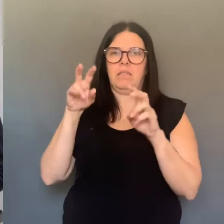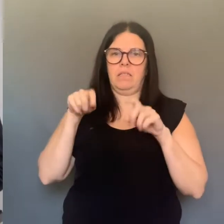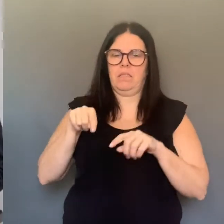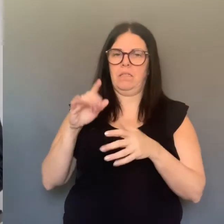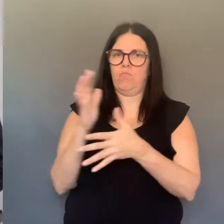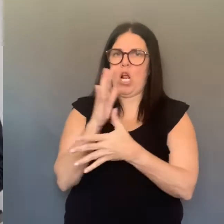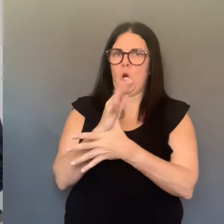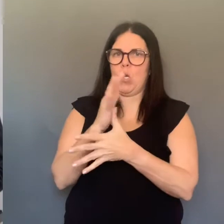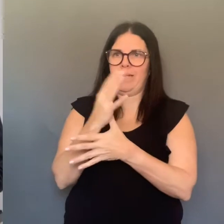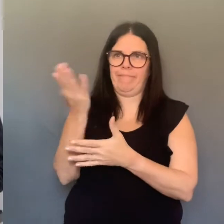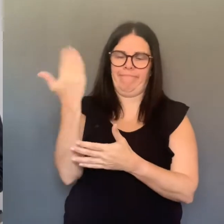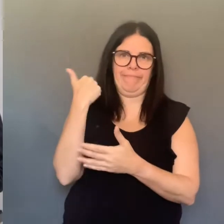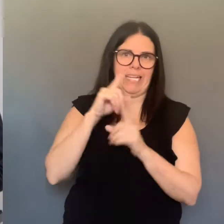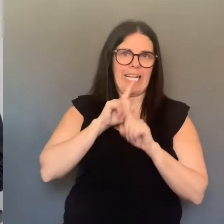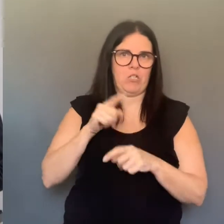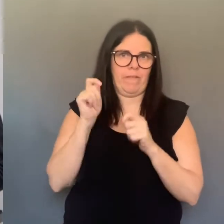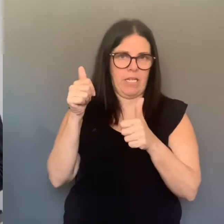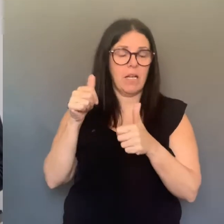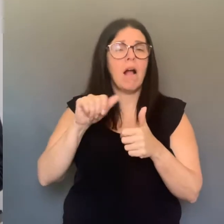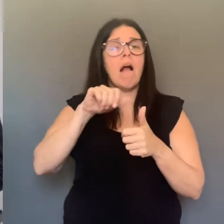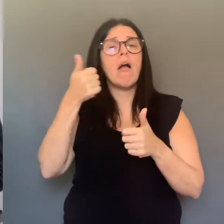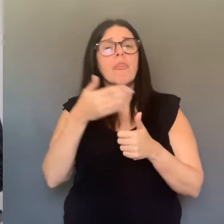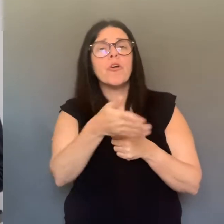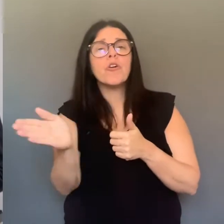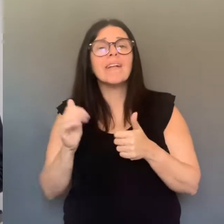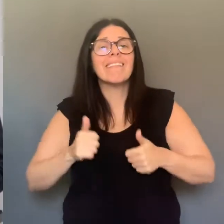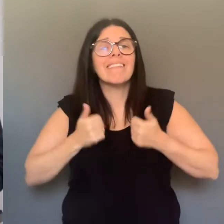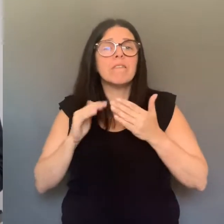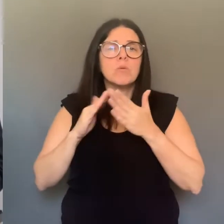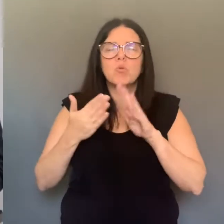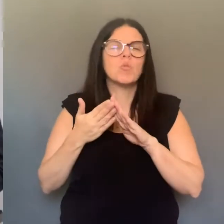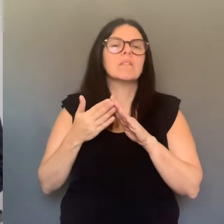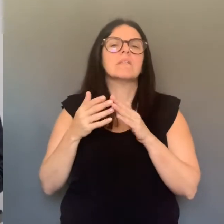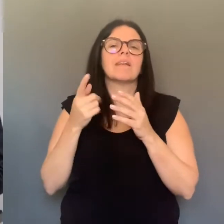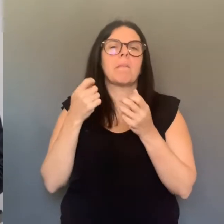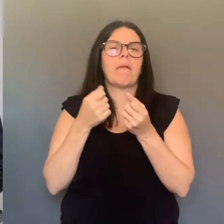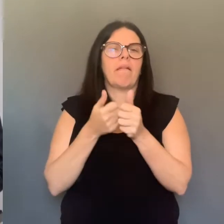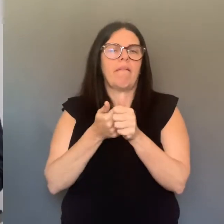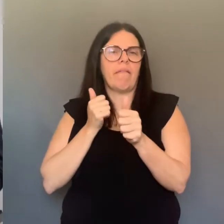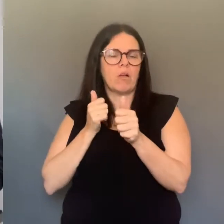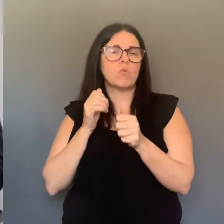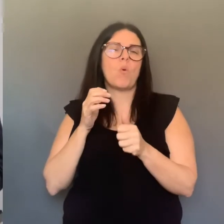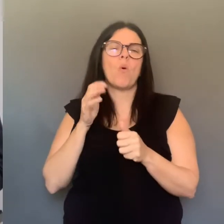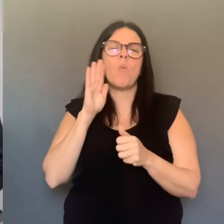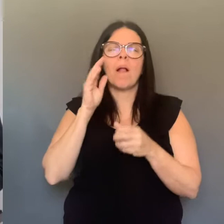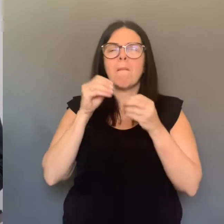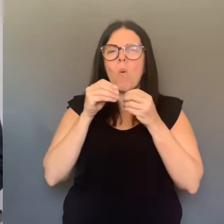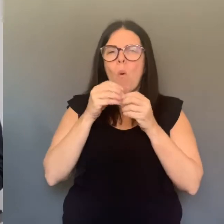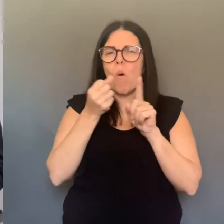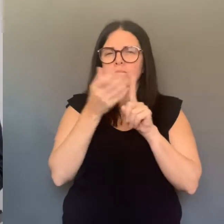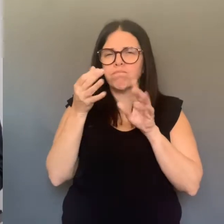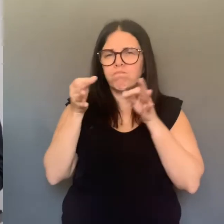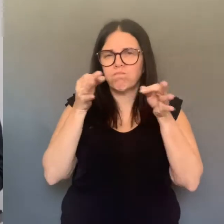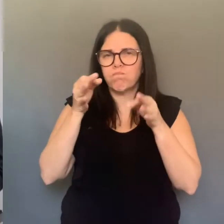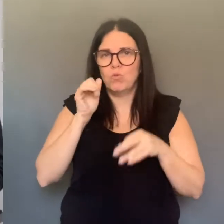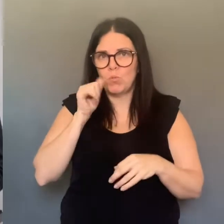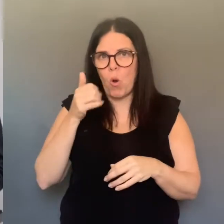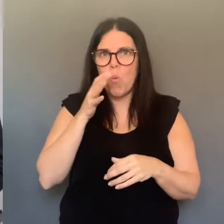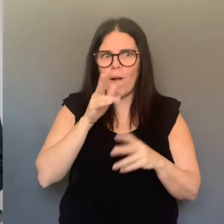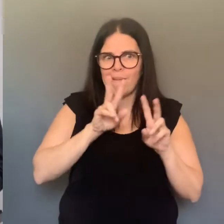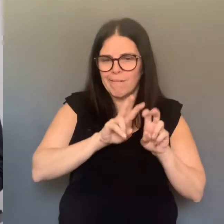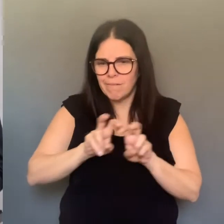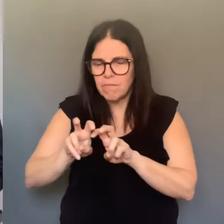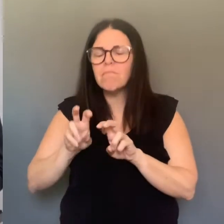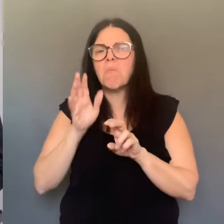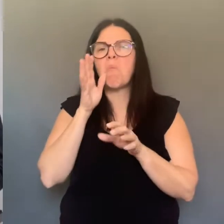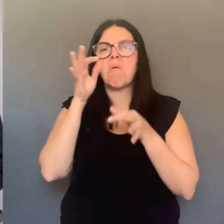care home, or a staff healthcare worker, or anyone who is in the hospital. So we are getting those results very quickly. But for other community results, there